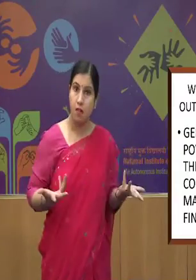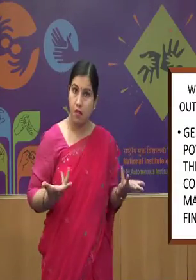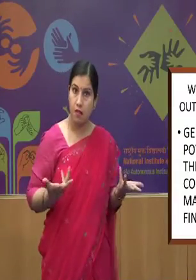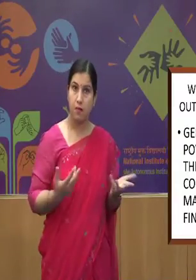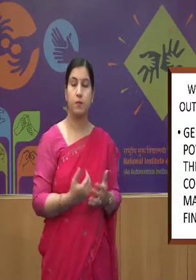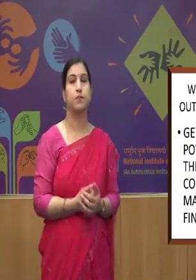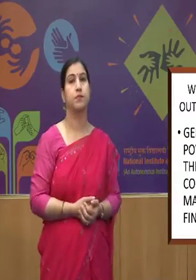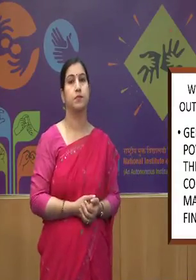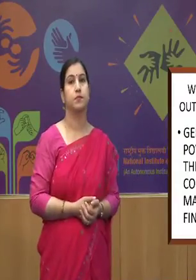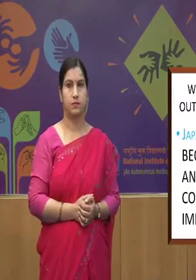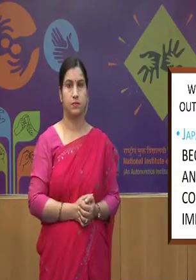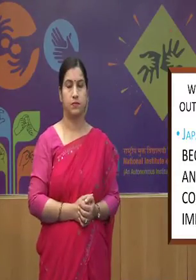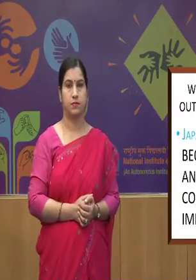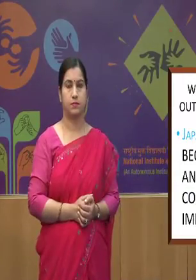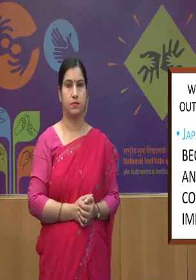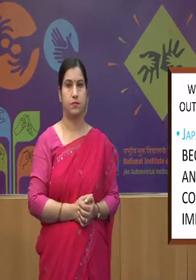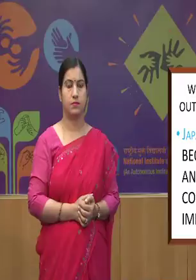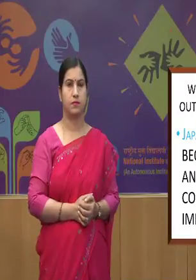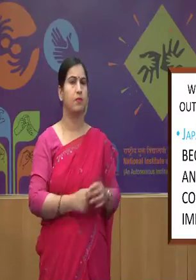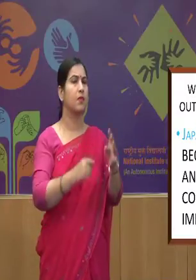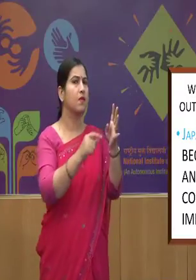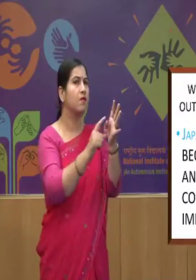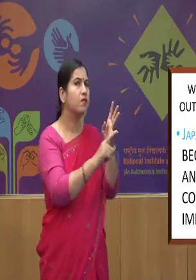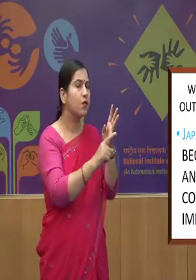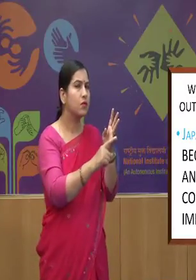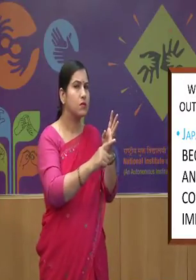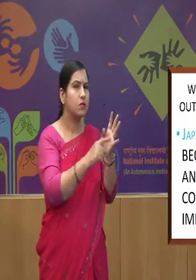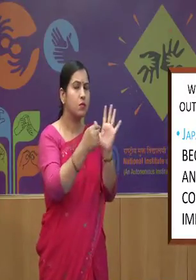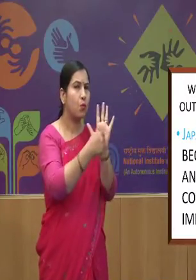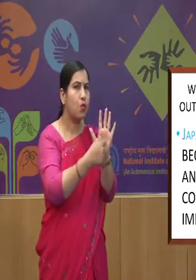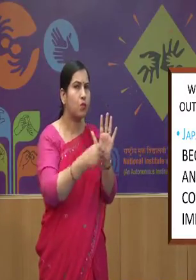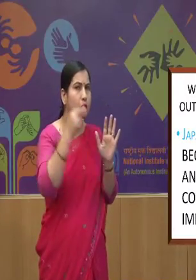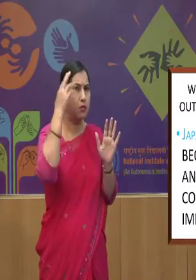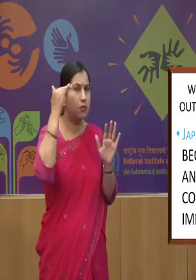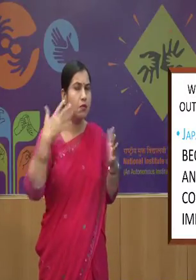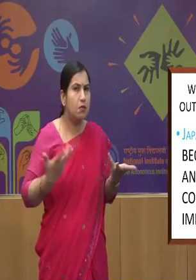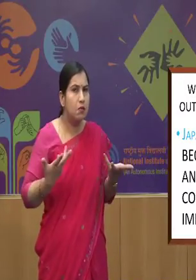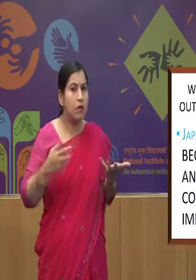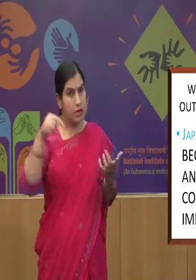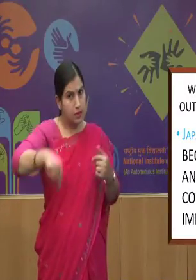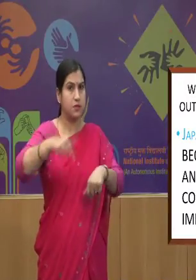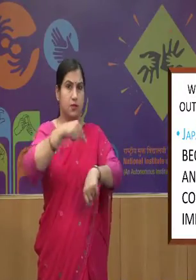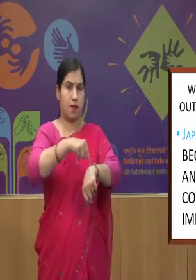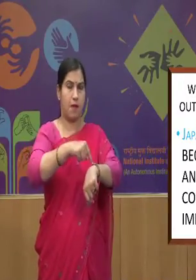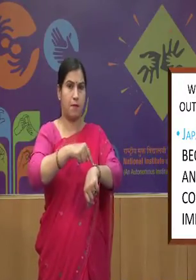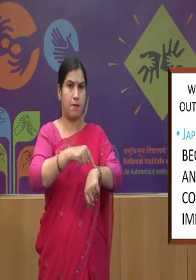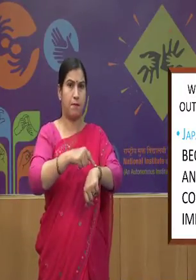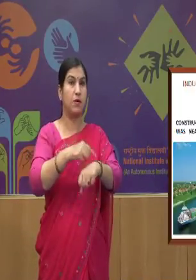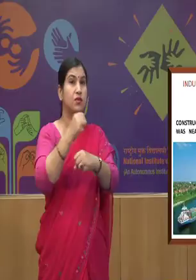Fourth cause can be During this time, German